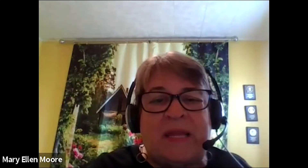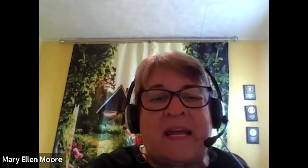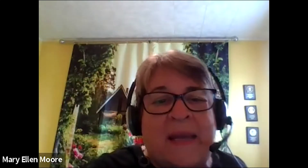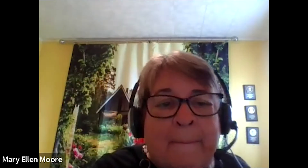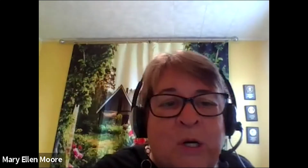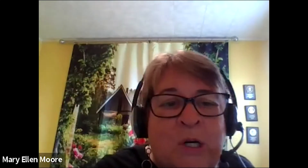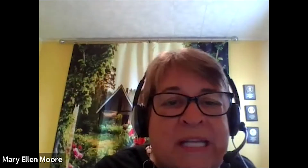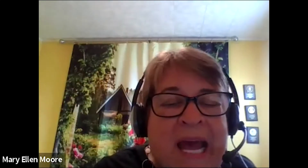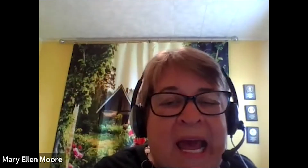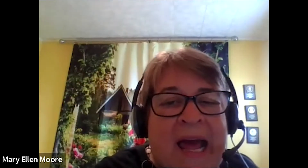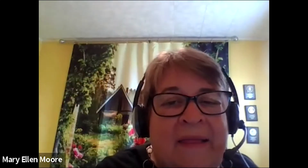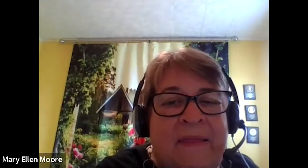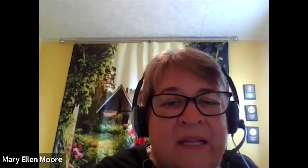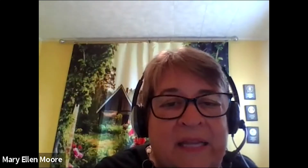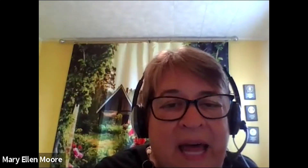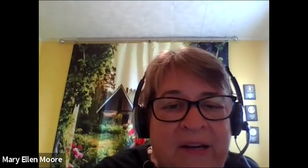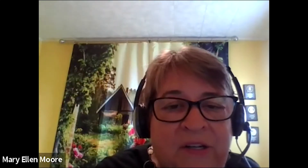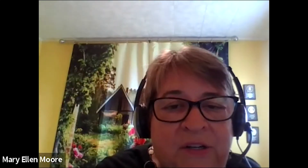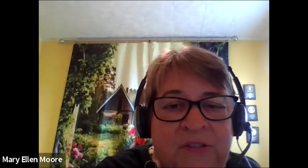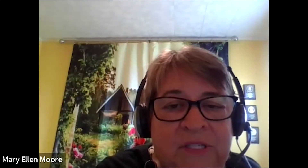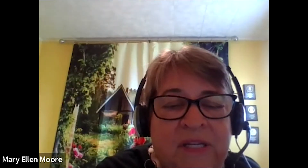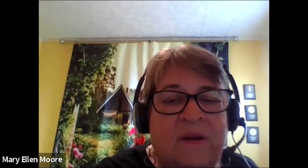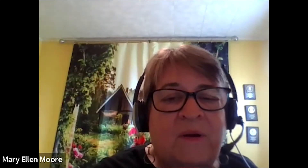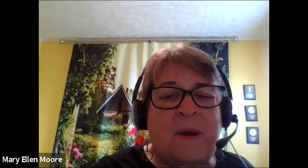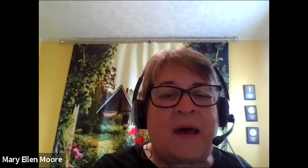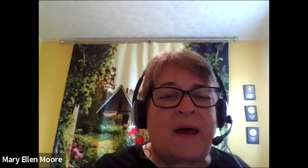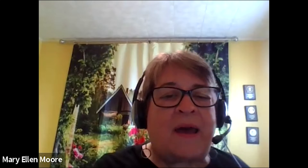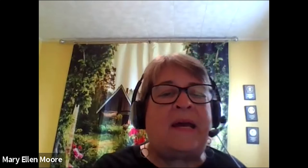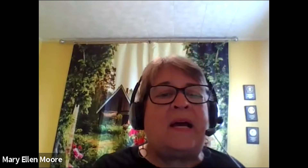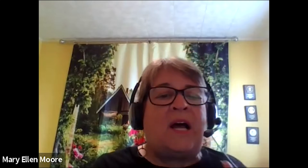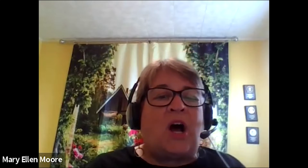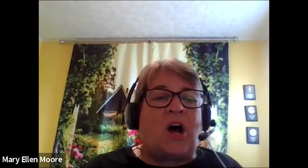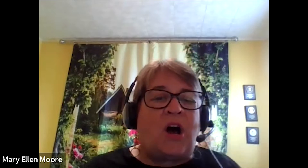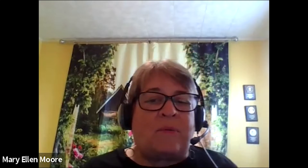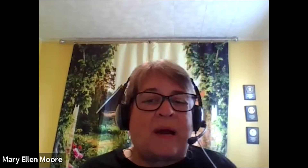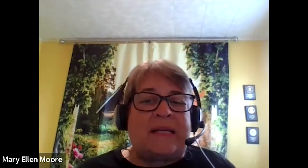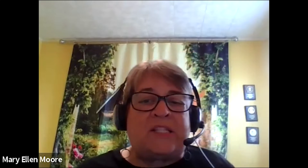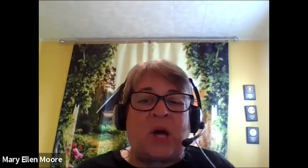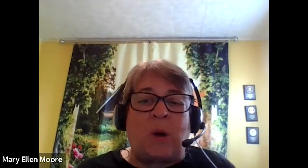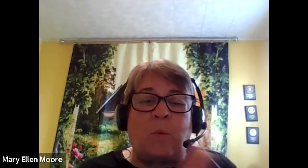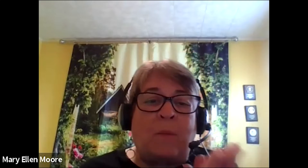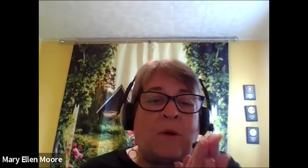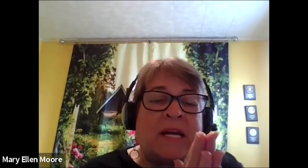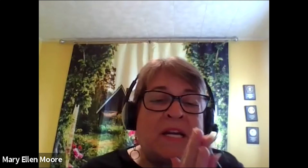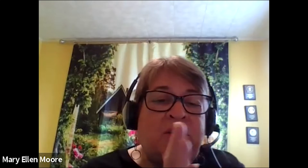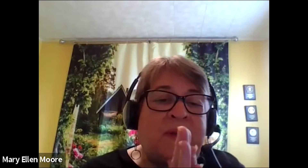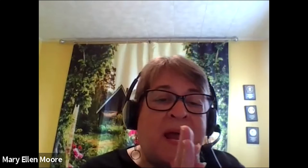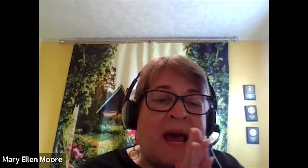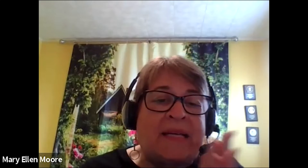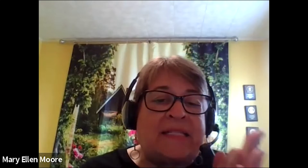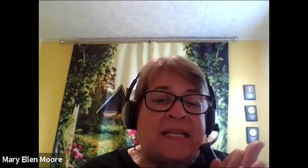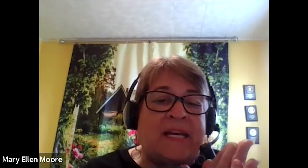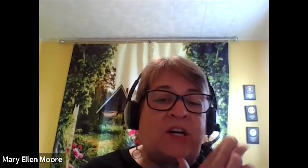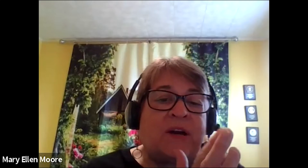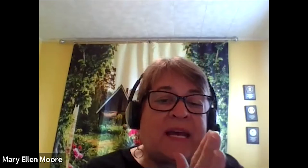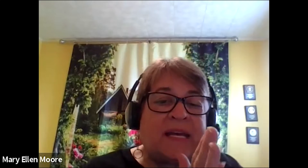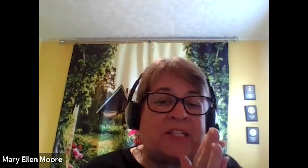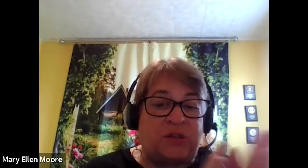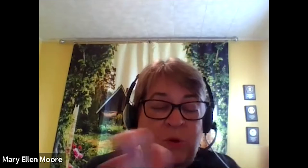the numbers and the letters. Okay, all right. So what we're going to do next here is you are